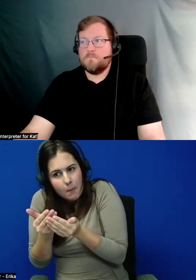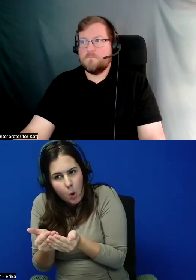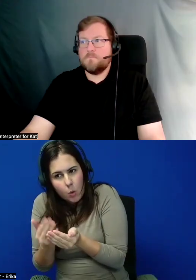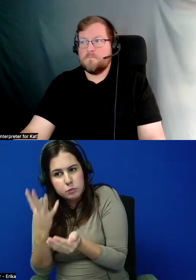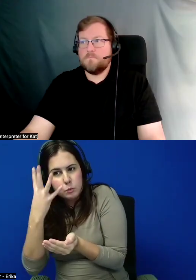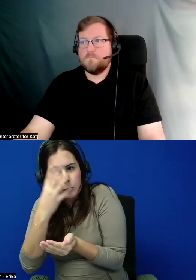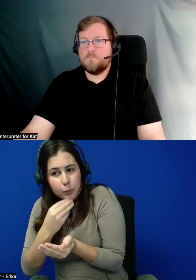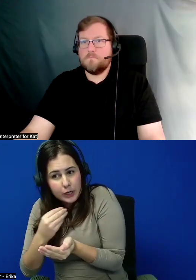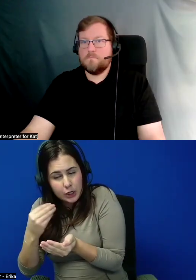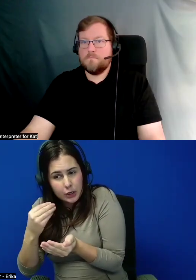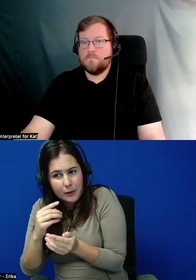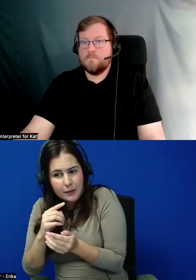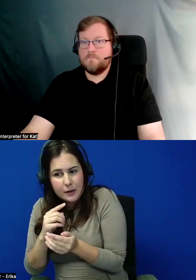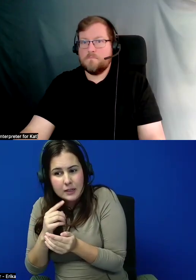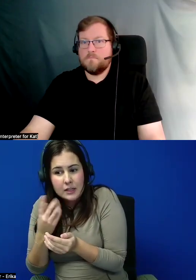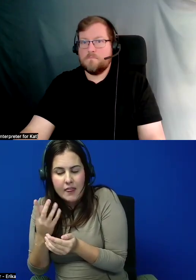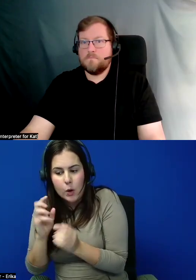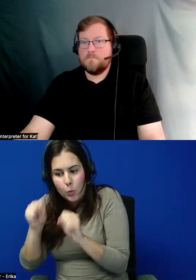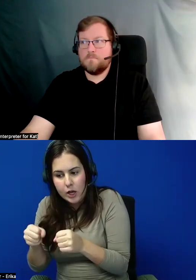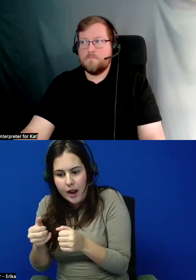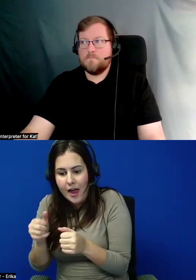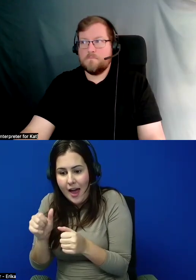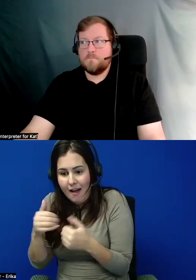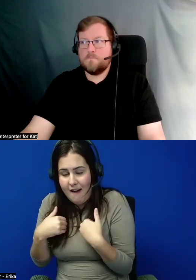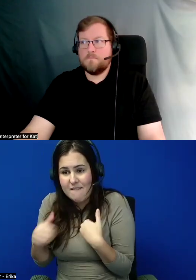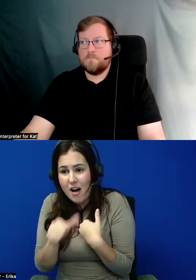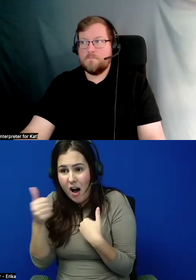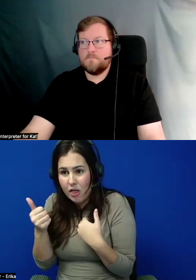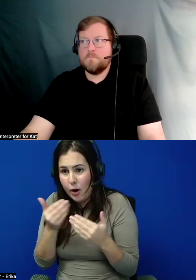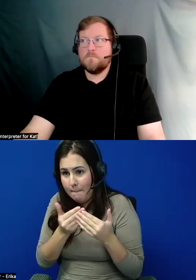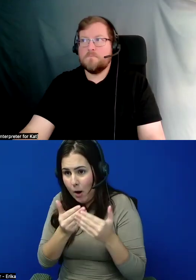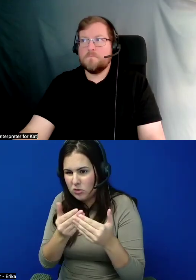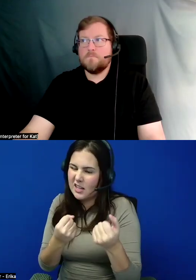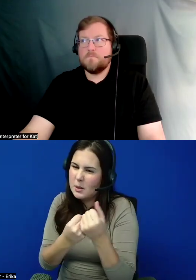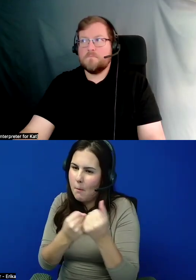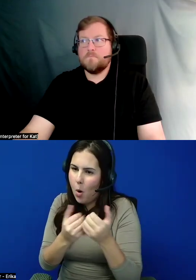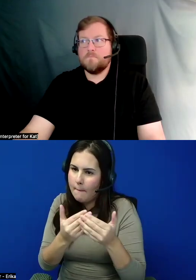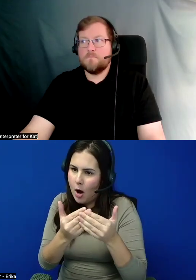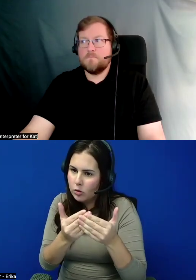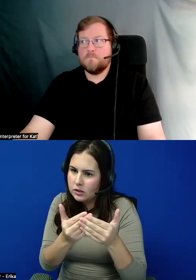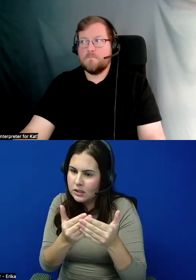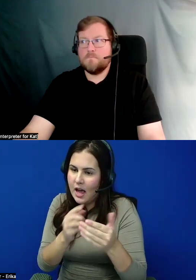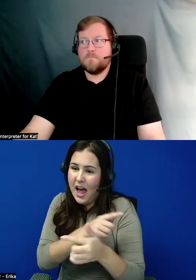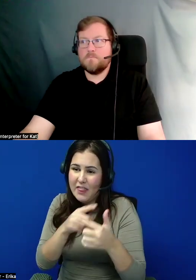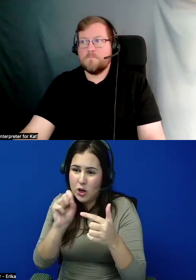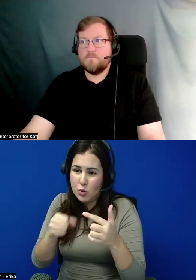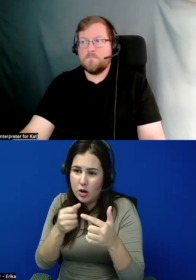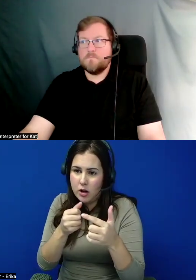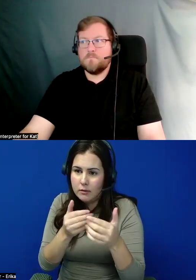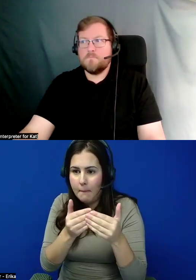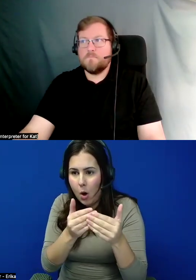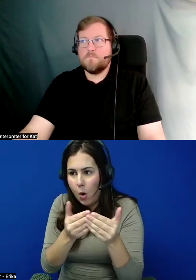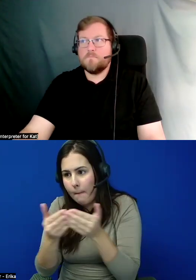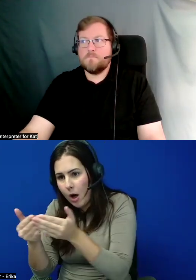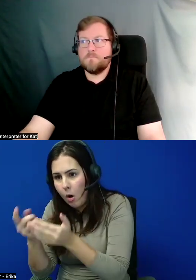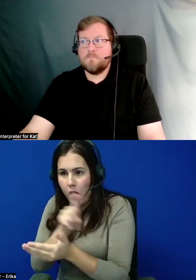and then we're all on support boats, and you'd have to shuttle people back and forth every time you needed to change something. Like, oh, you need to change costumes,